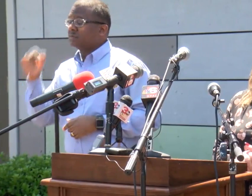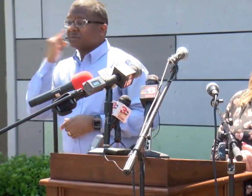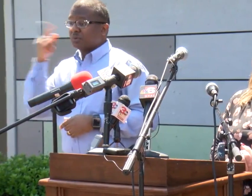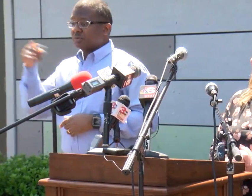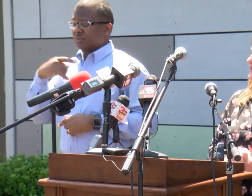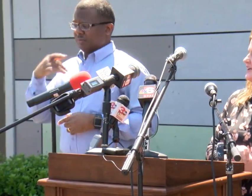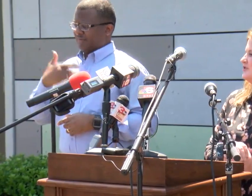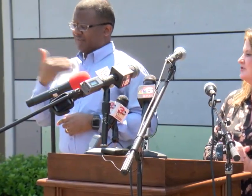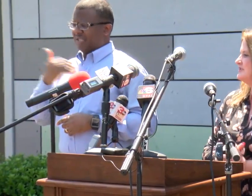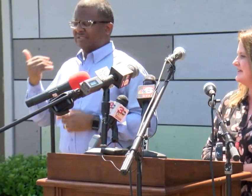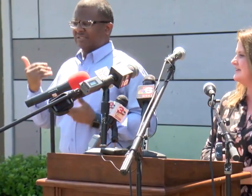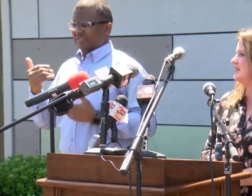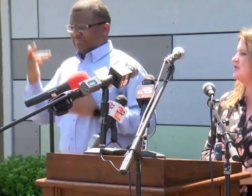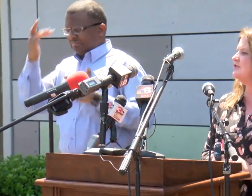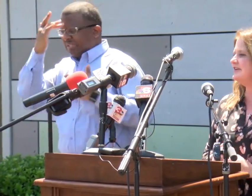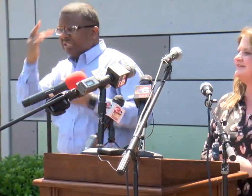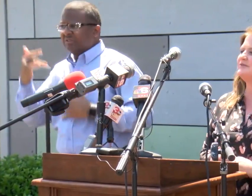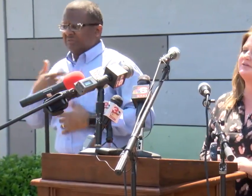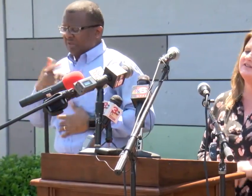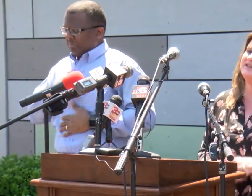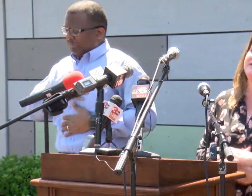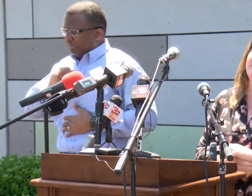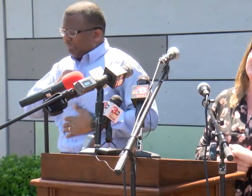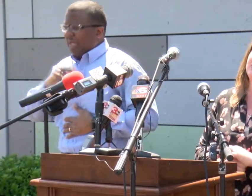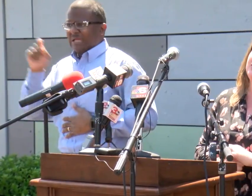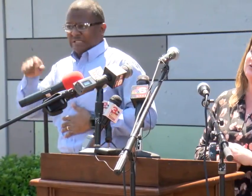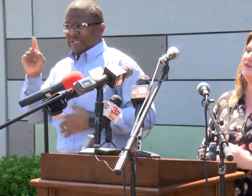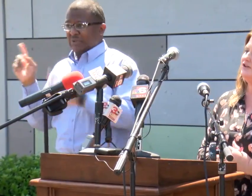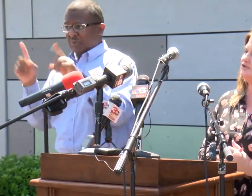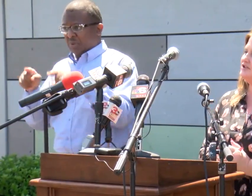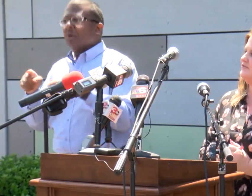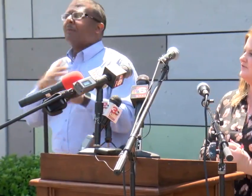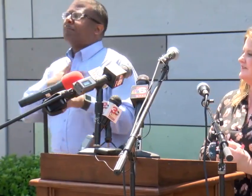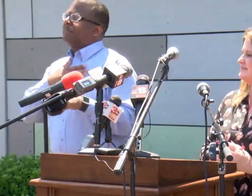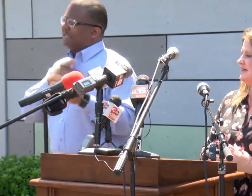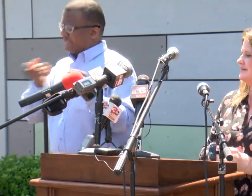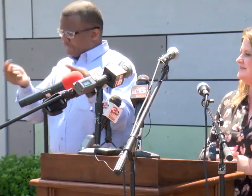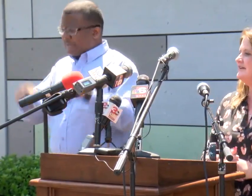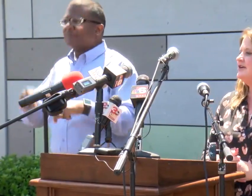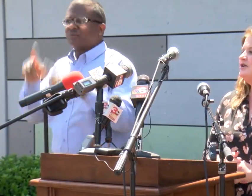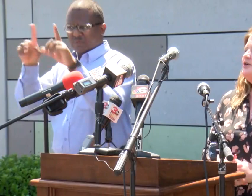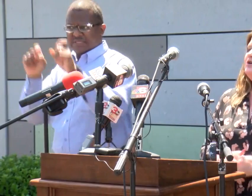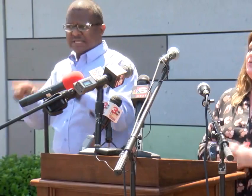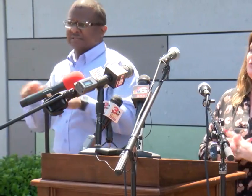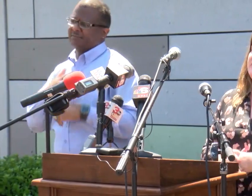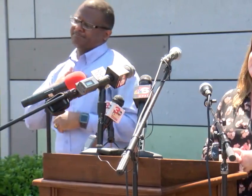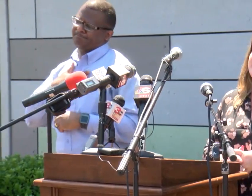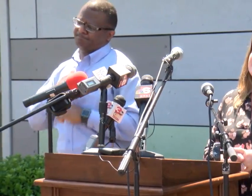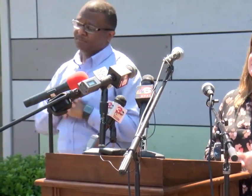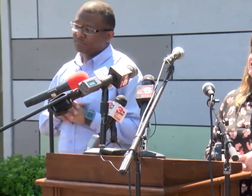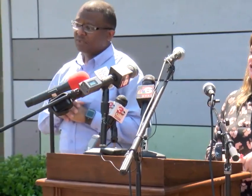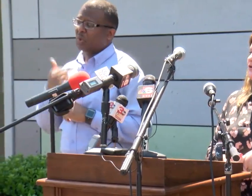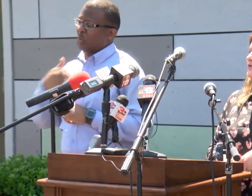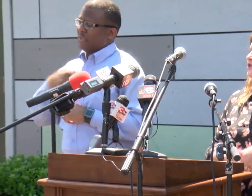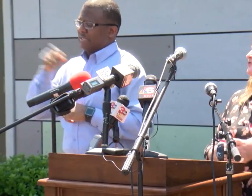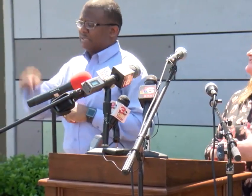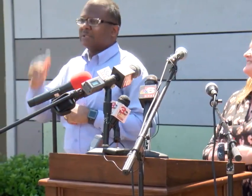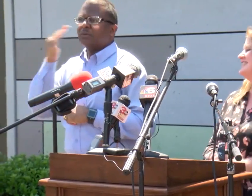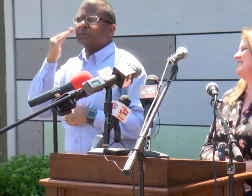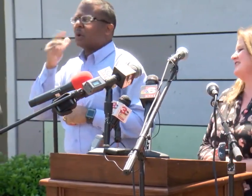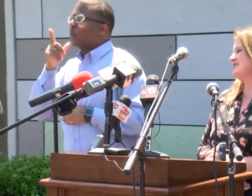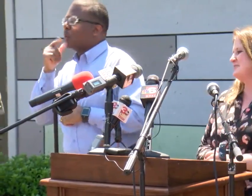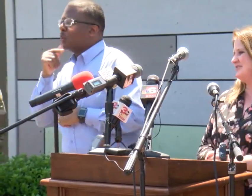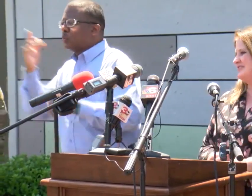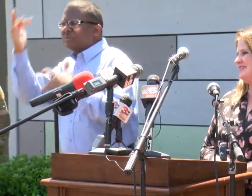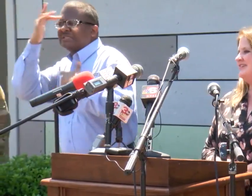you feel like you're sick, that you need to please make sure you avail yourself of these tests. We need to know who is